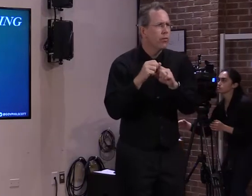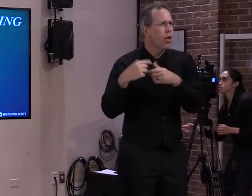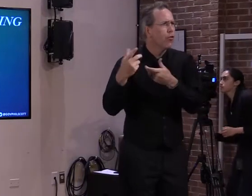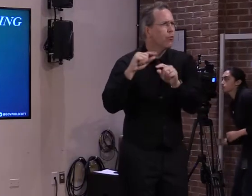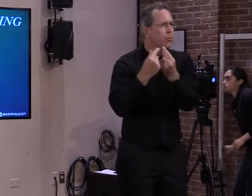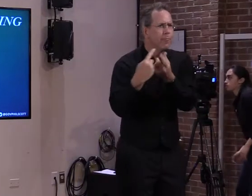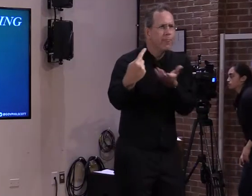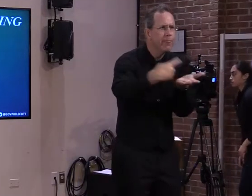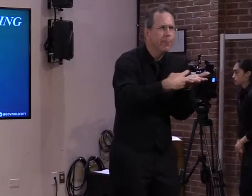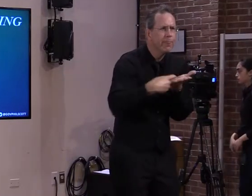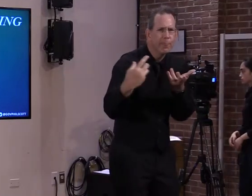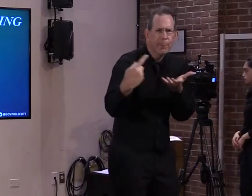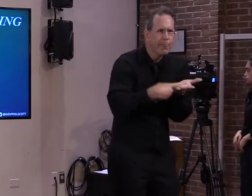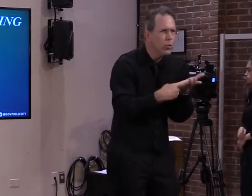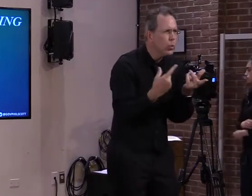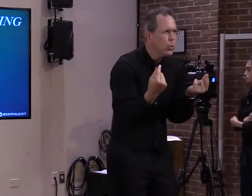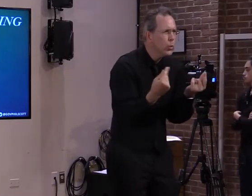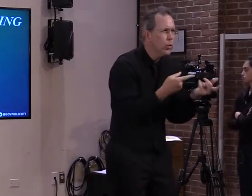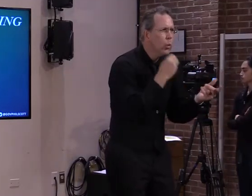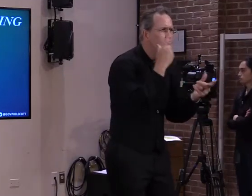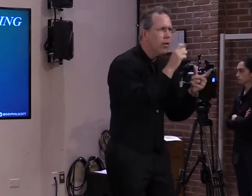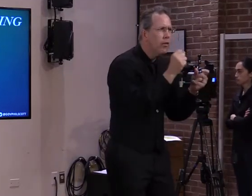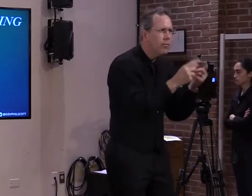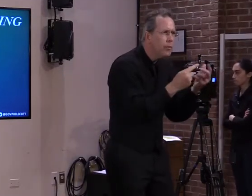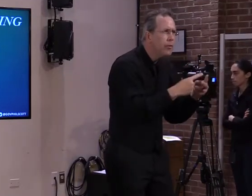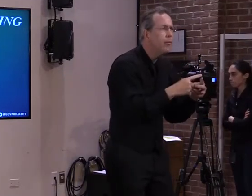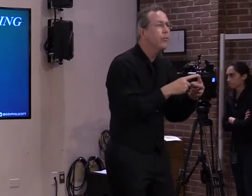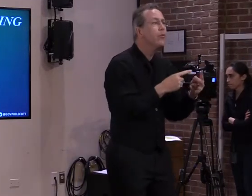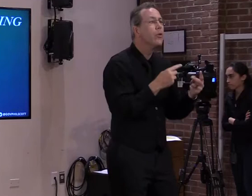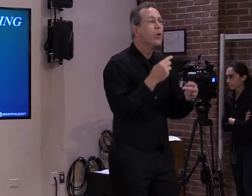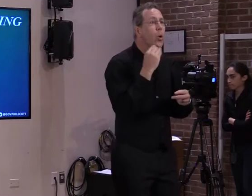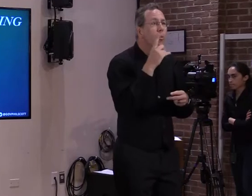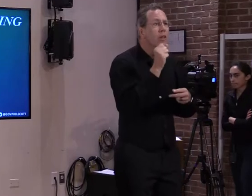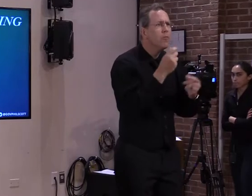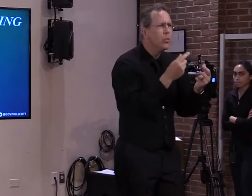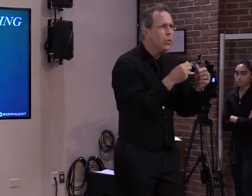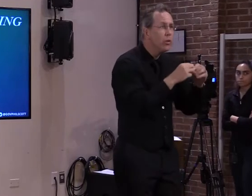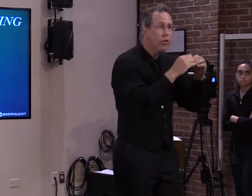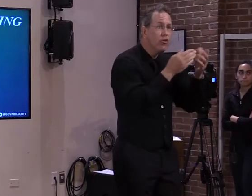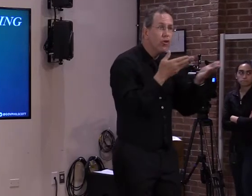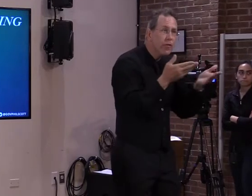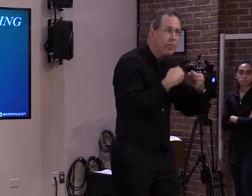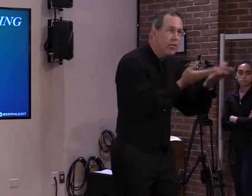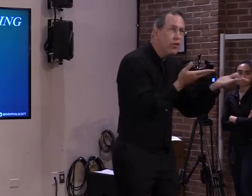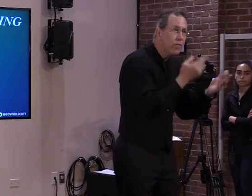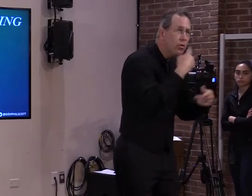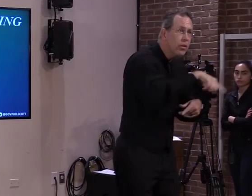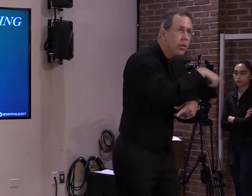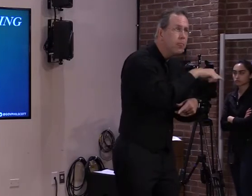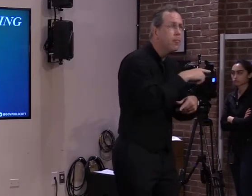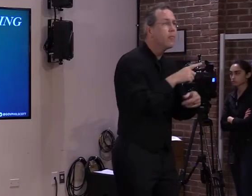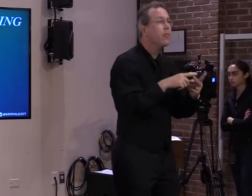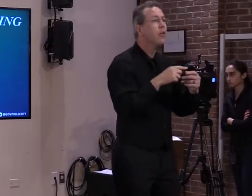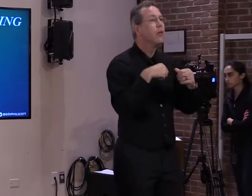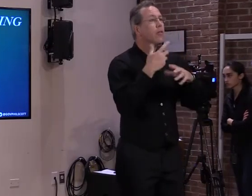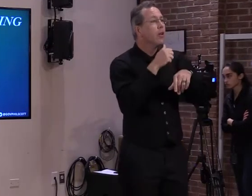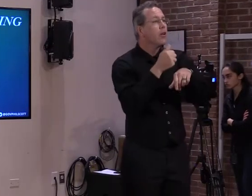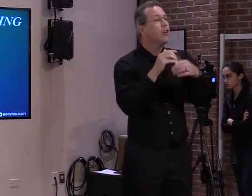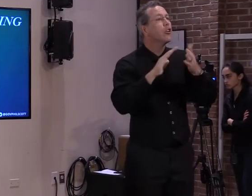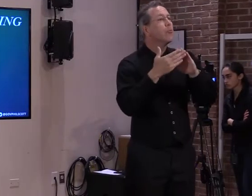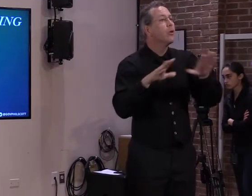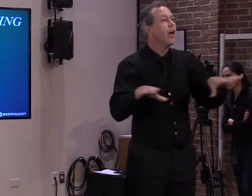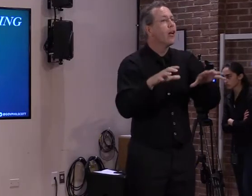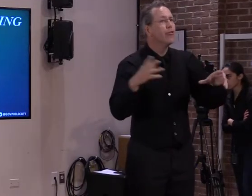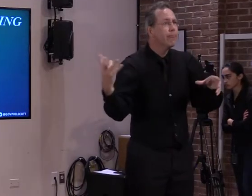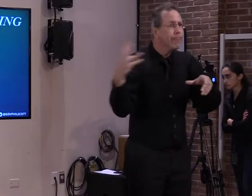service providers from across the state, community action agencies, a domestic and sexual violence prevention organization, and Vermont